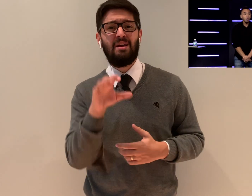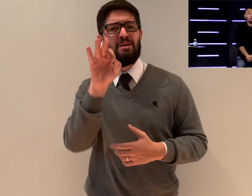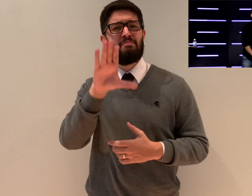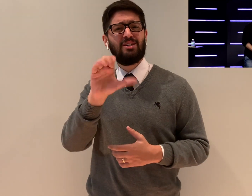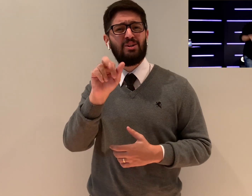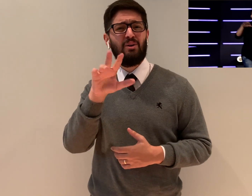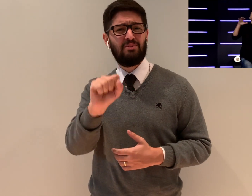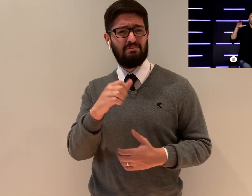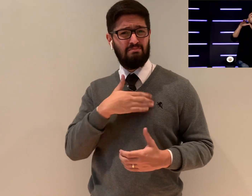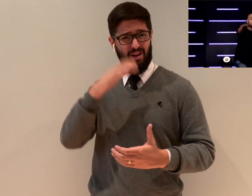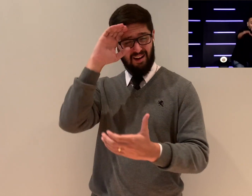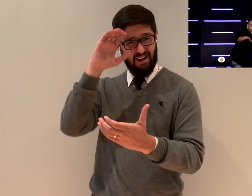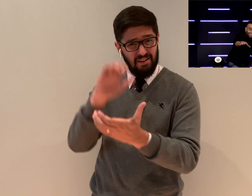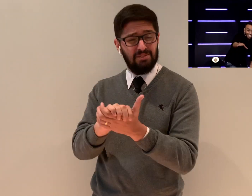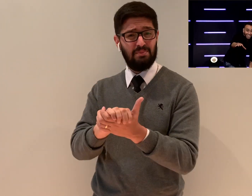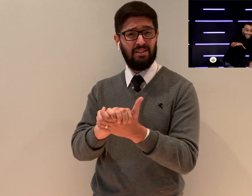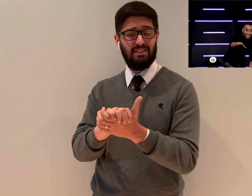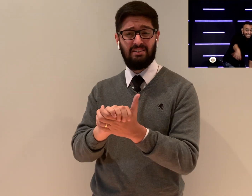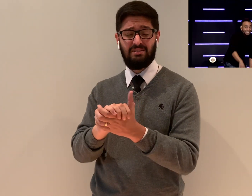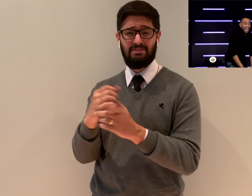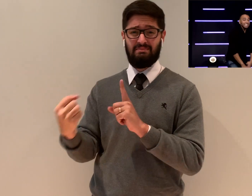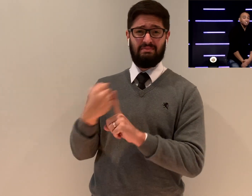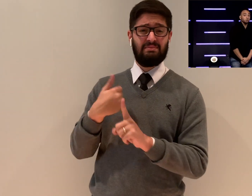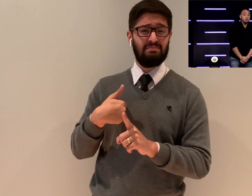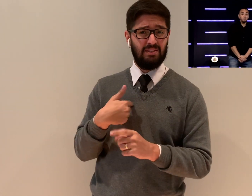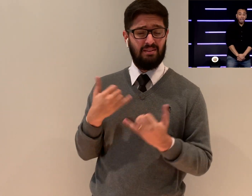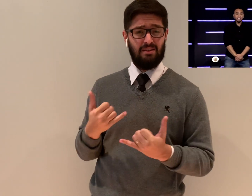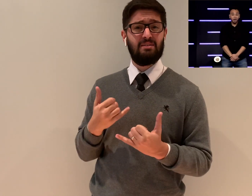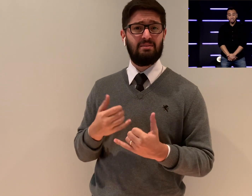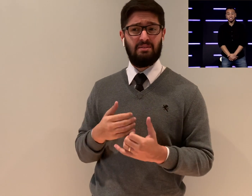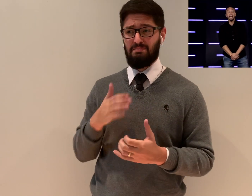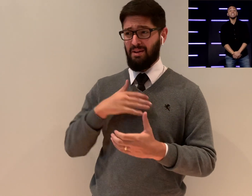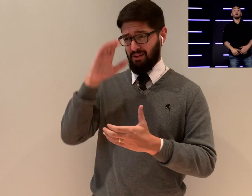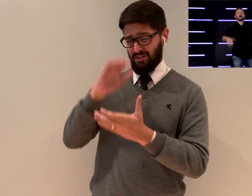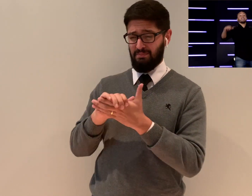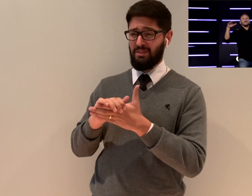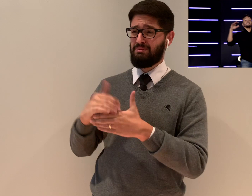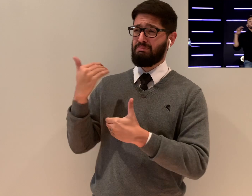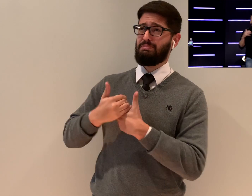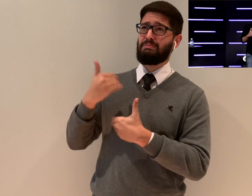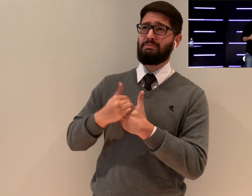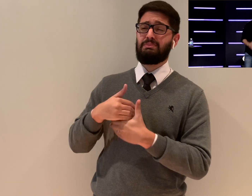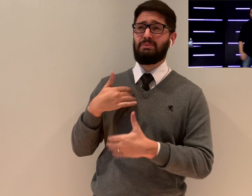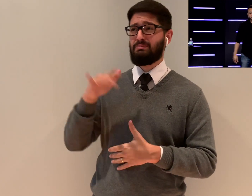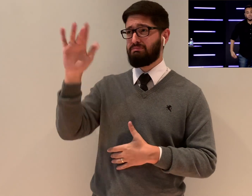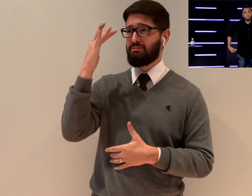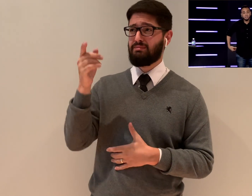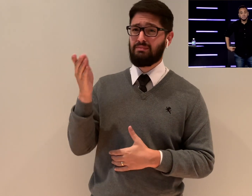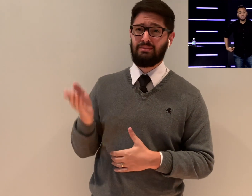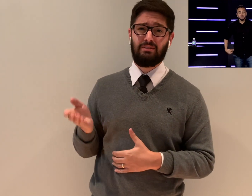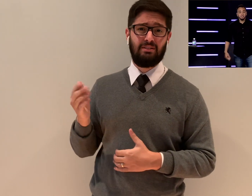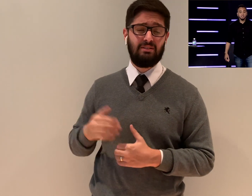Carlos, my husband is getting to me right now. He's getting on my last nerve.